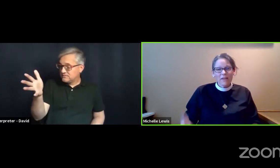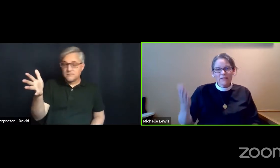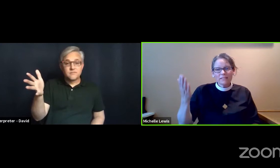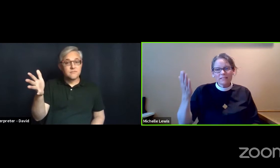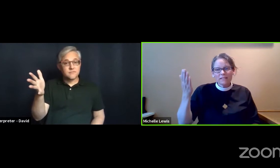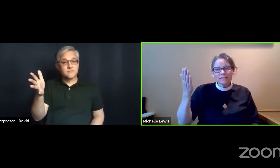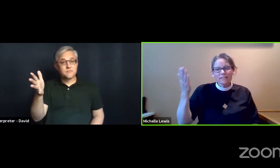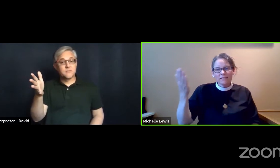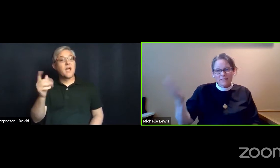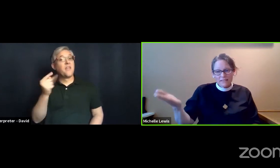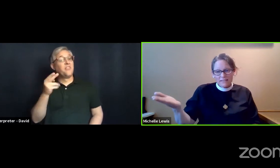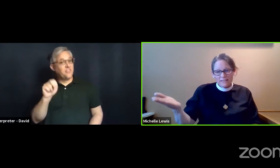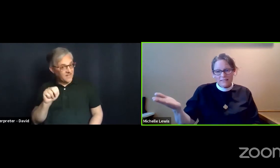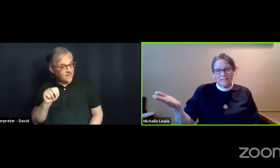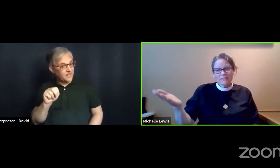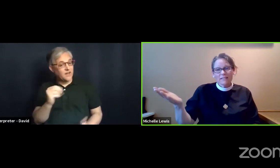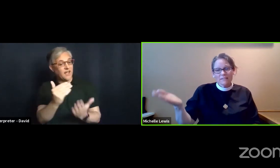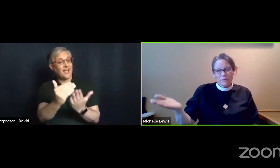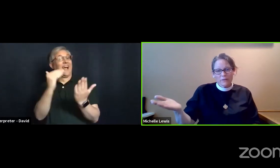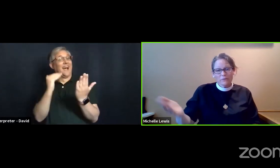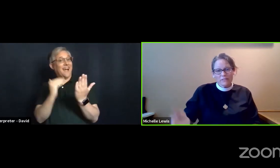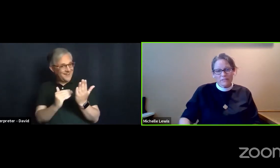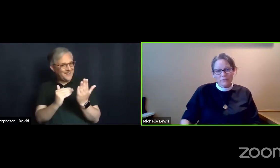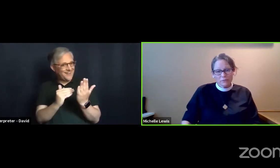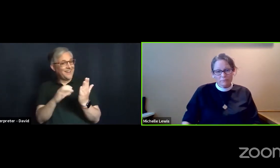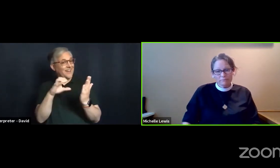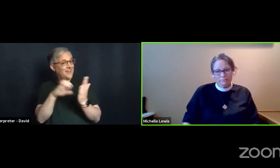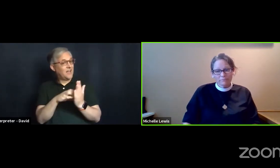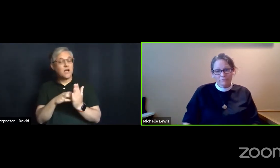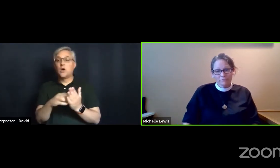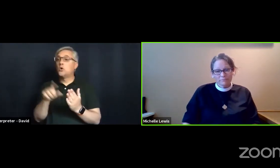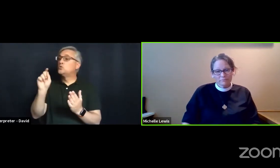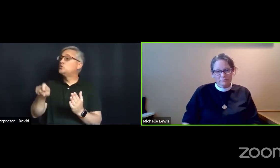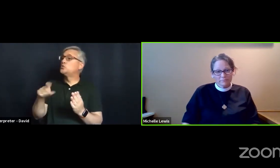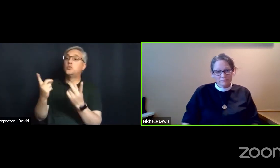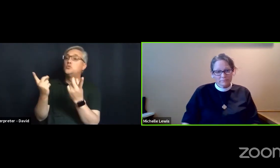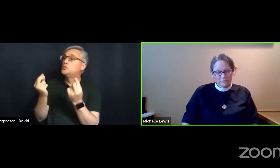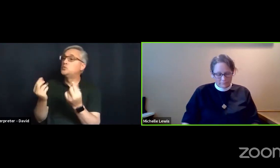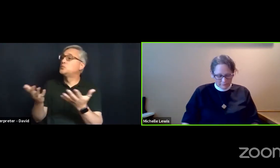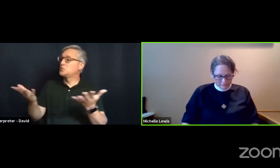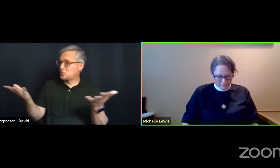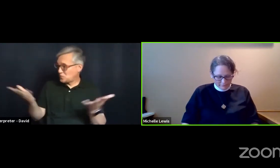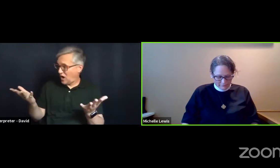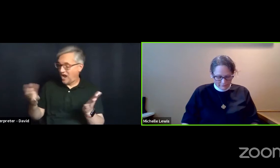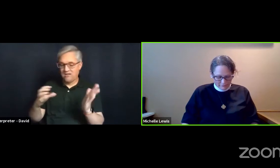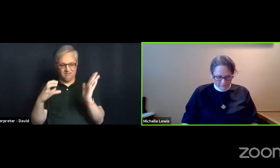And then he says, this is what you need to do.